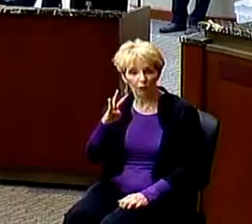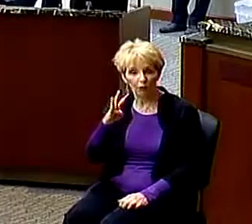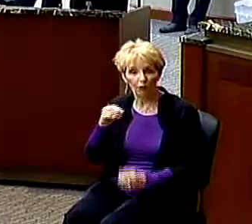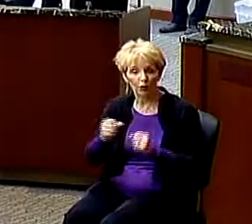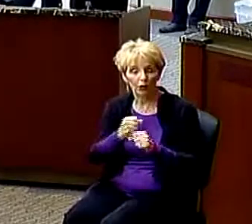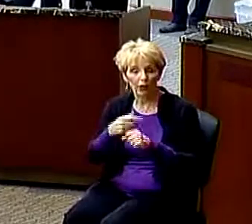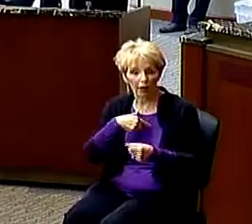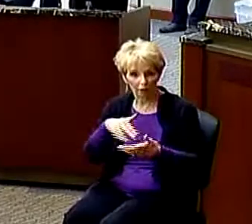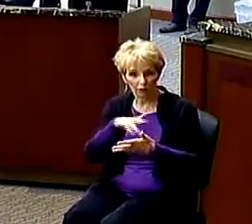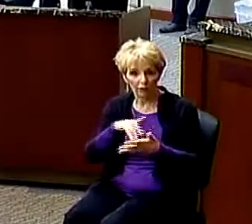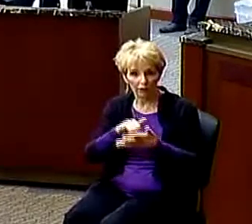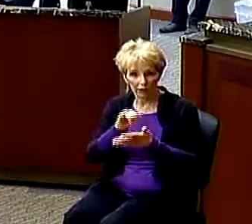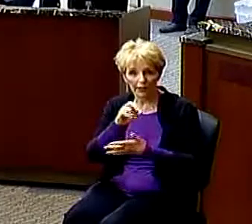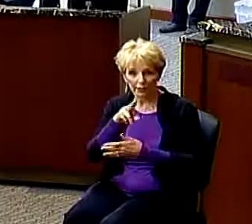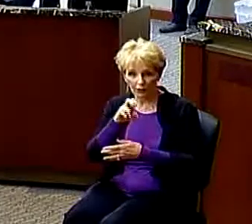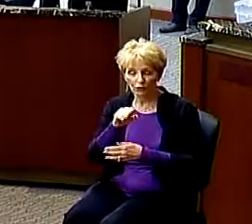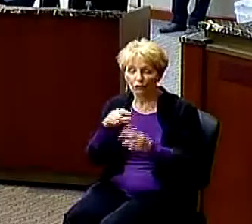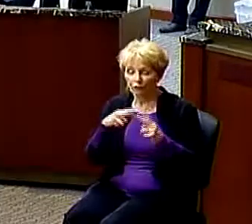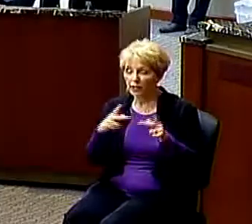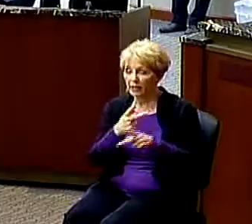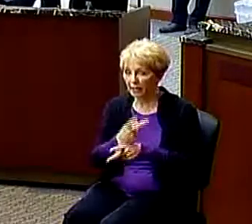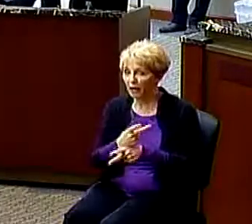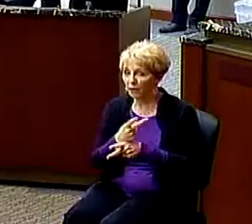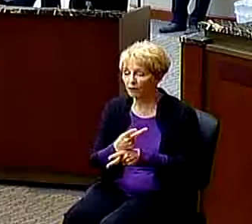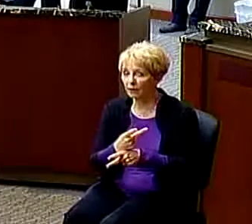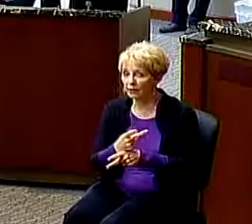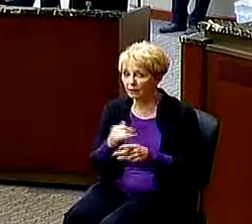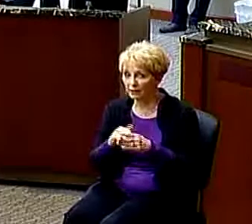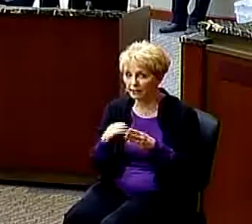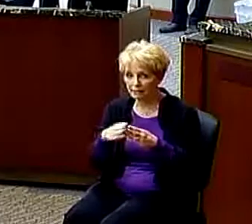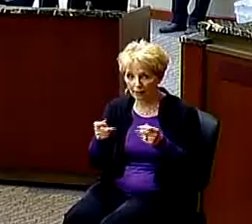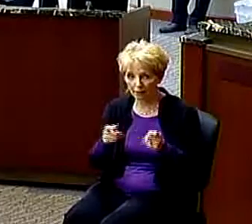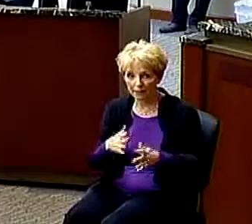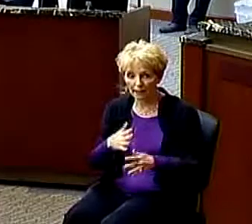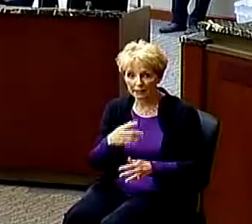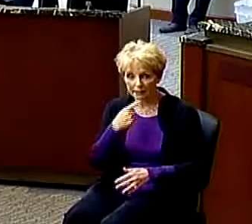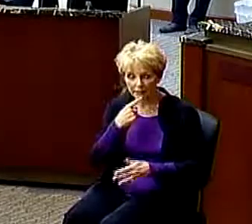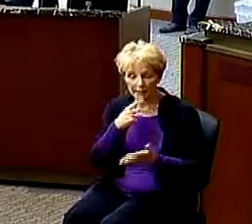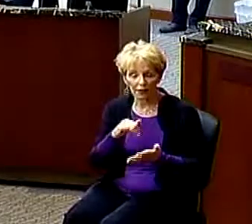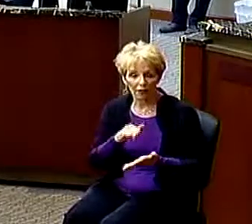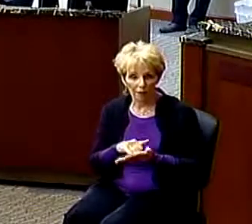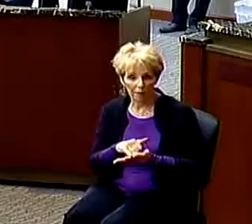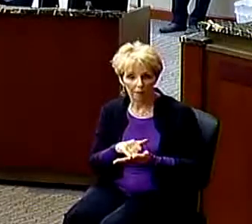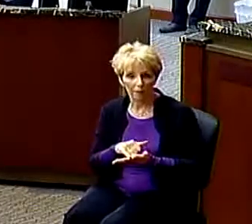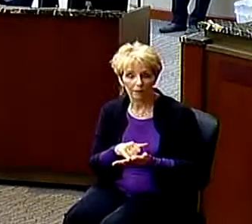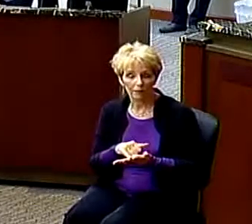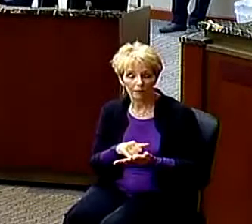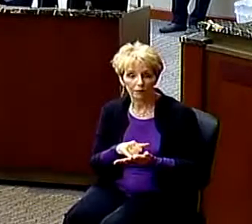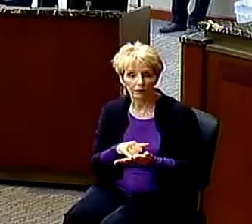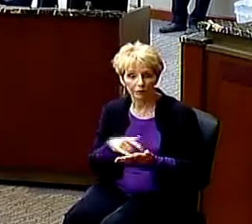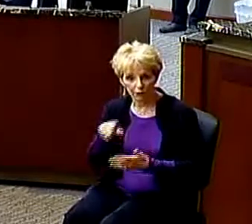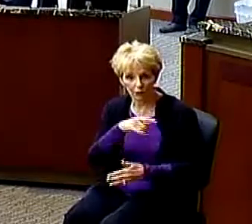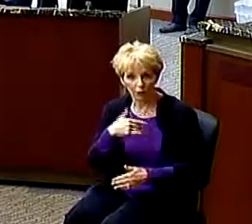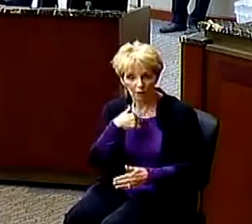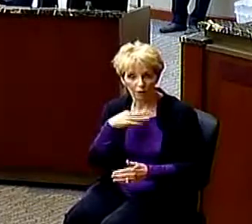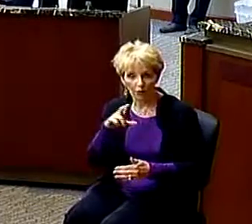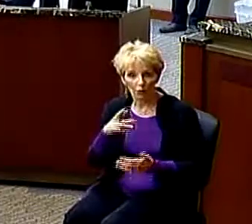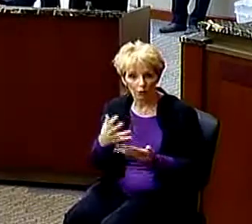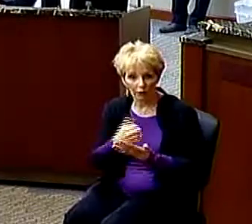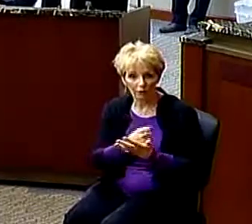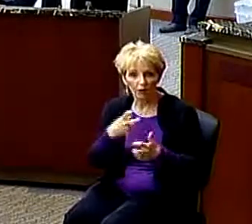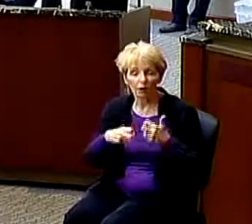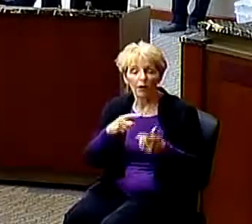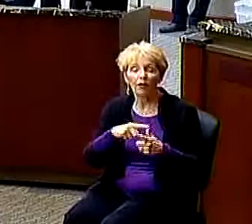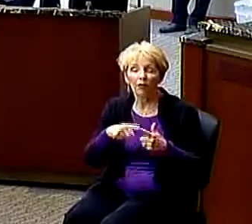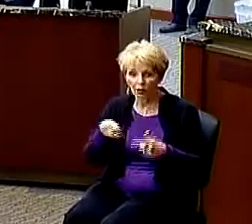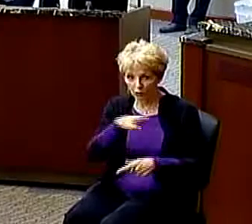I've studied these issues very carefully. That the city manager says that that you have a revenue problem, then you